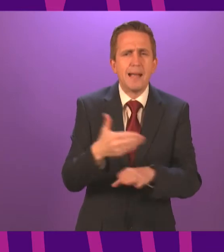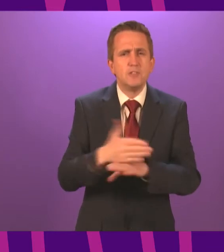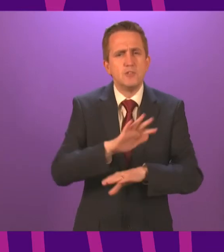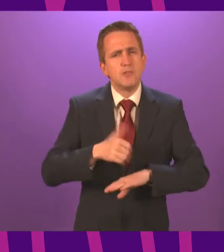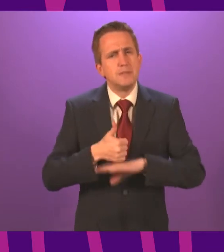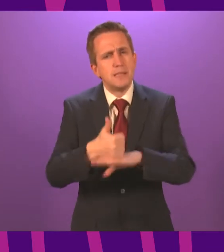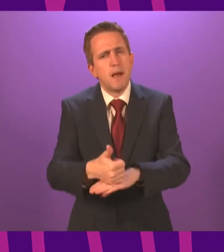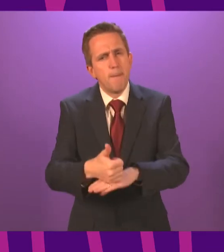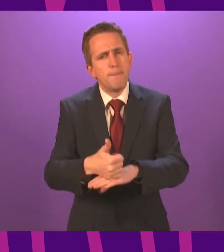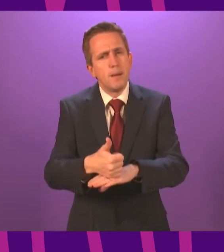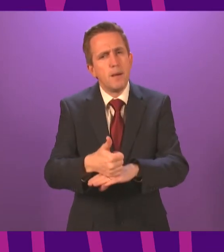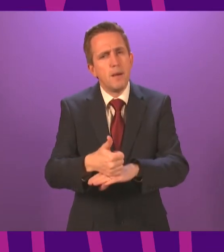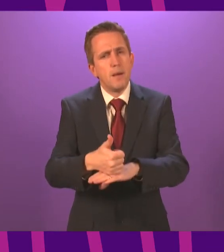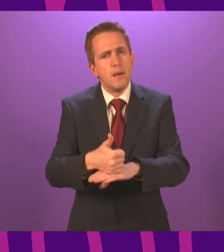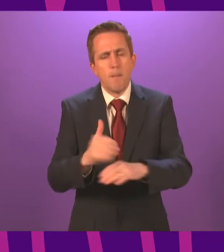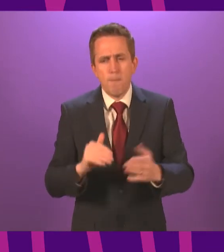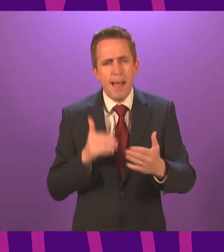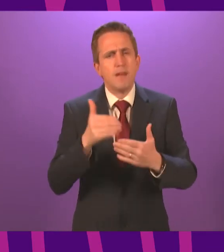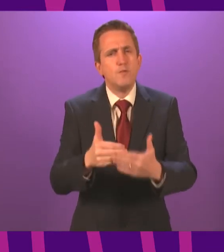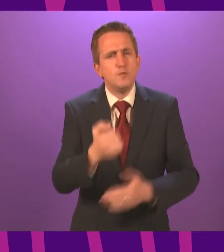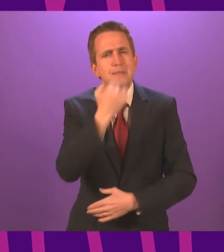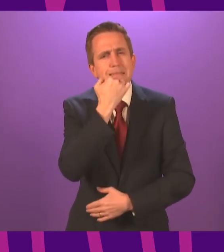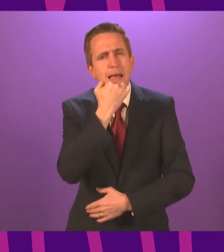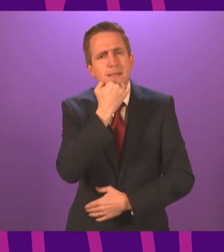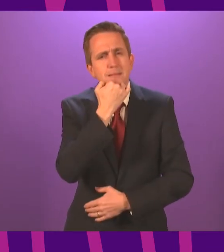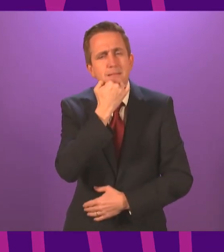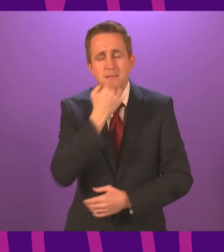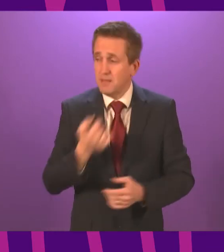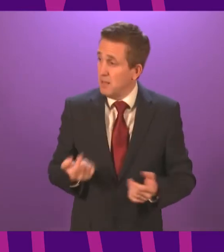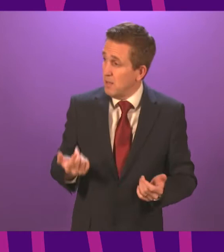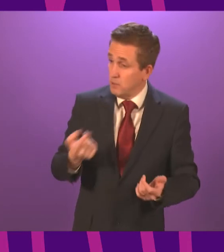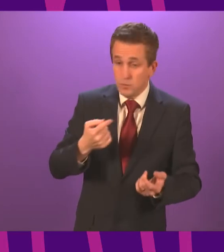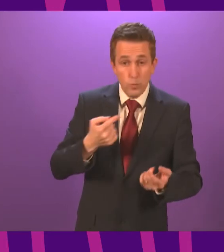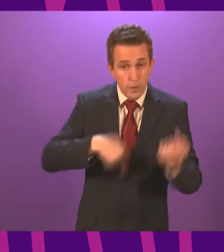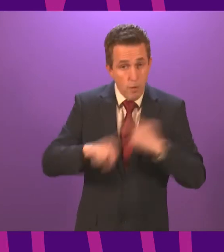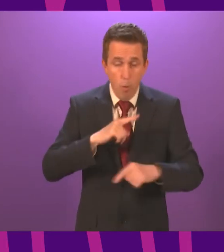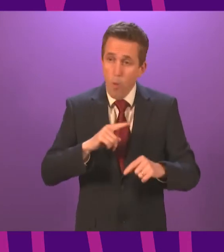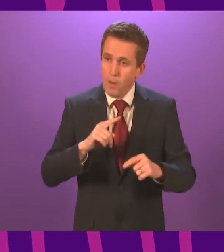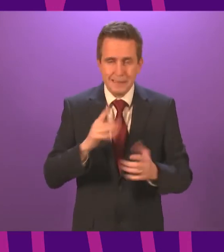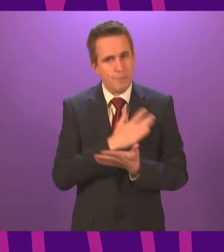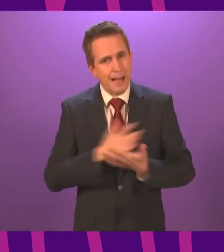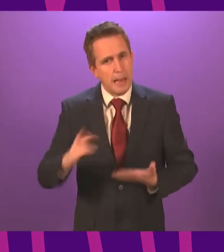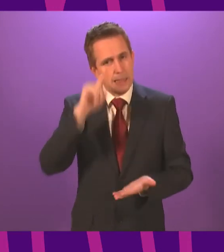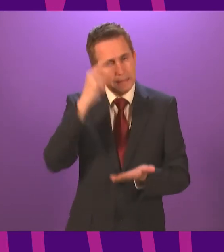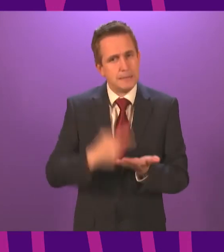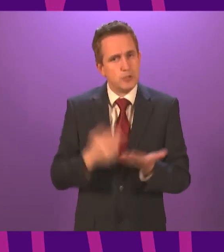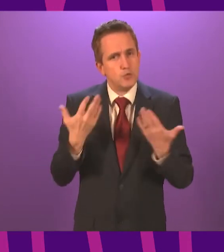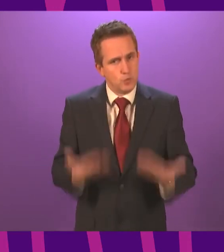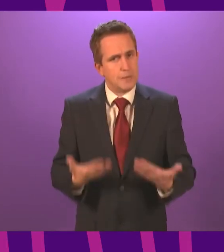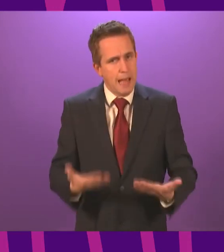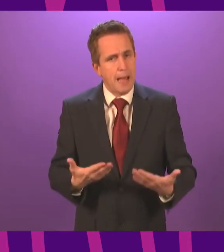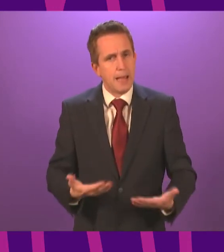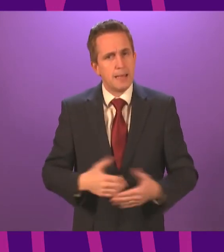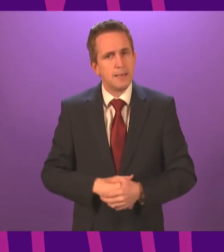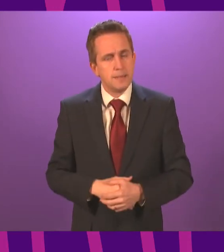some unspecified future date. I think our decision today needs to be clear and unambiguous. And